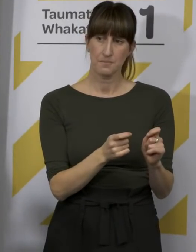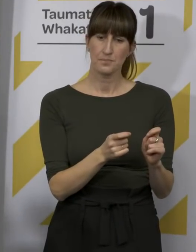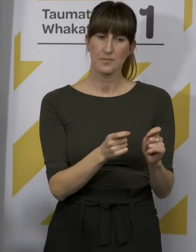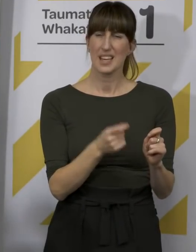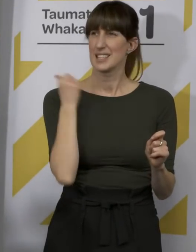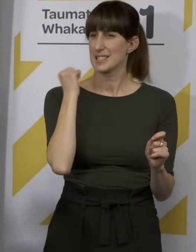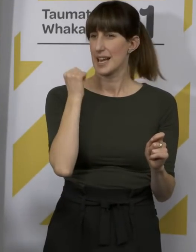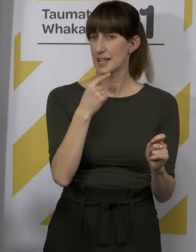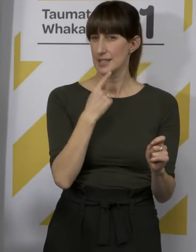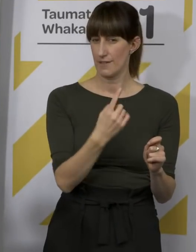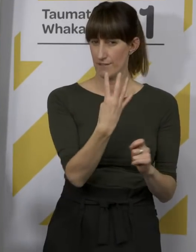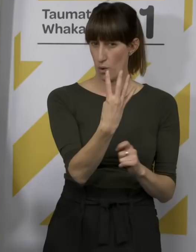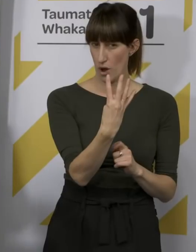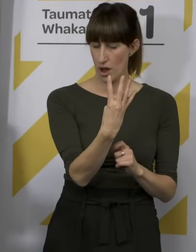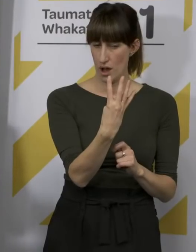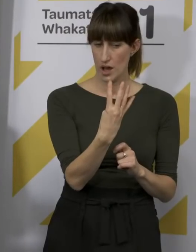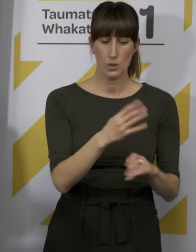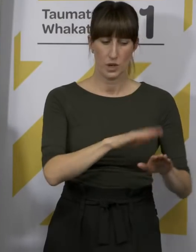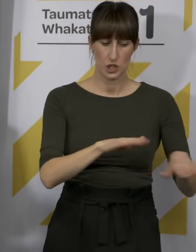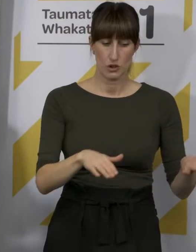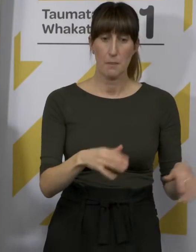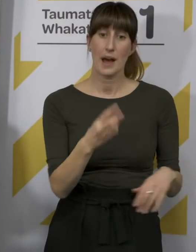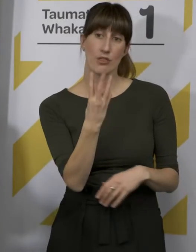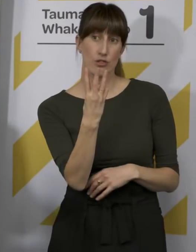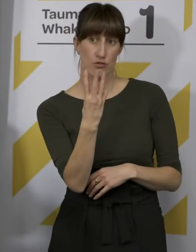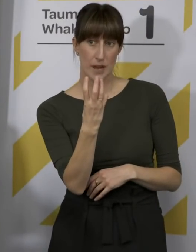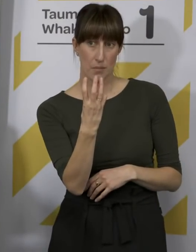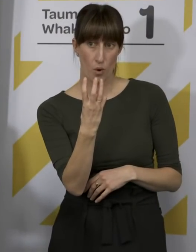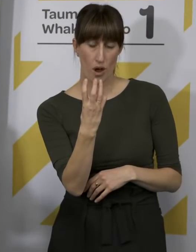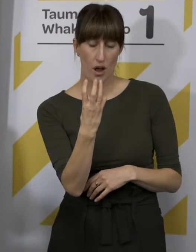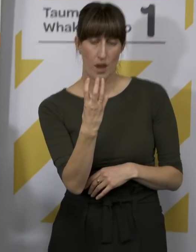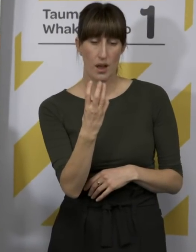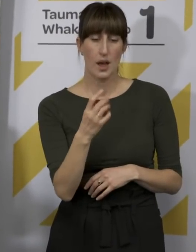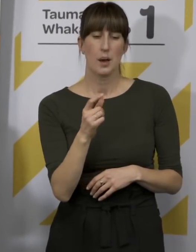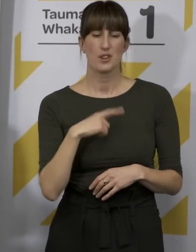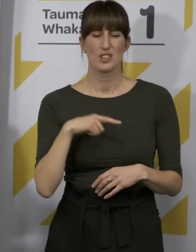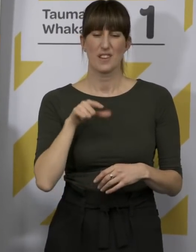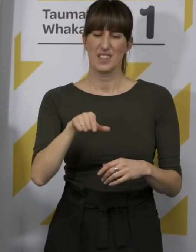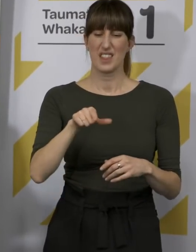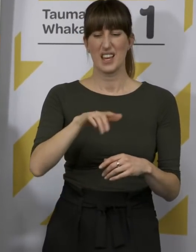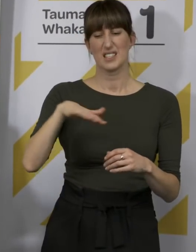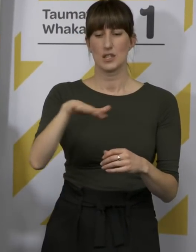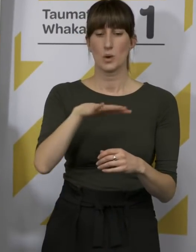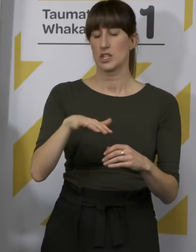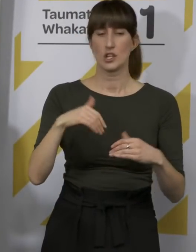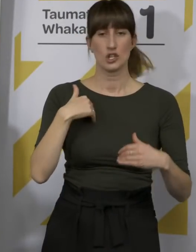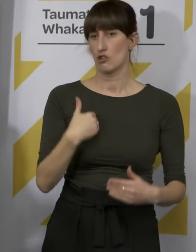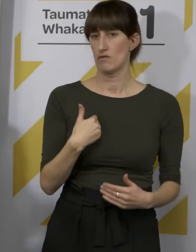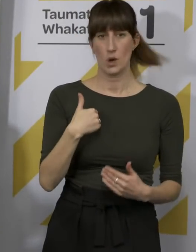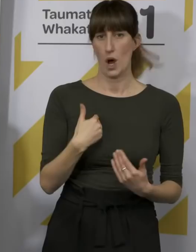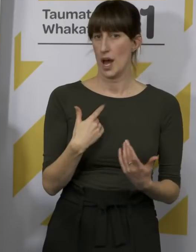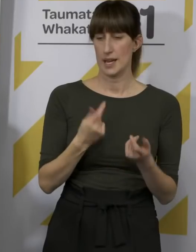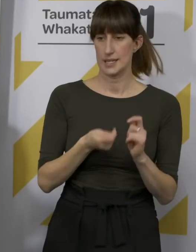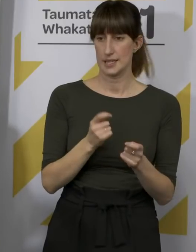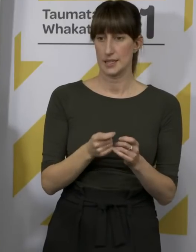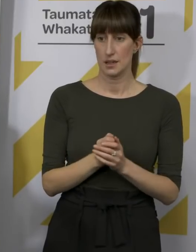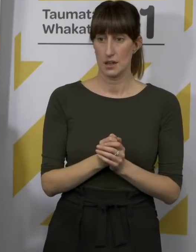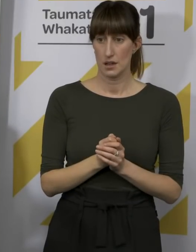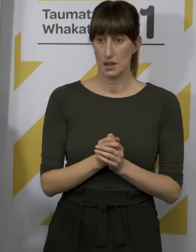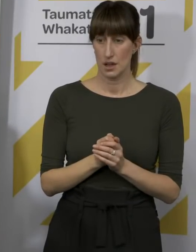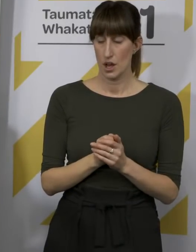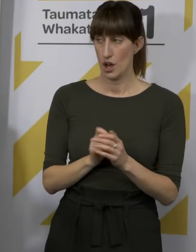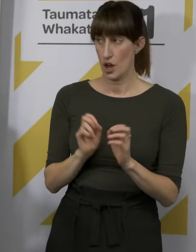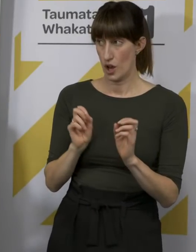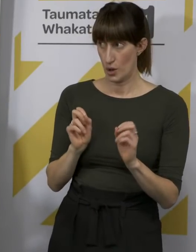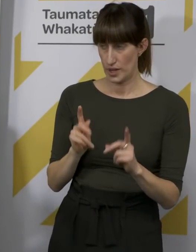there were 4, that was the children, but there are 3 others who, because of the circumstances, didn't require a test for medical reasons. If they've all been contacted,